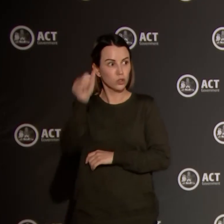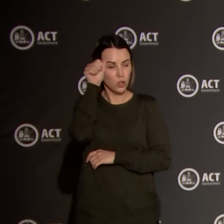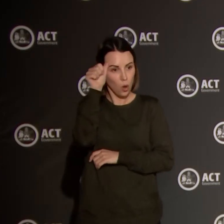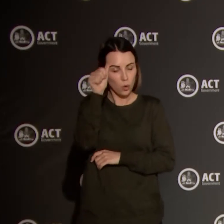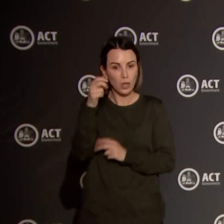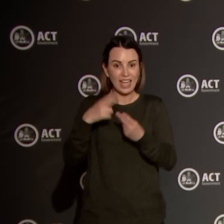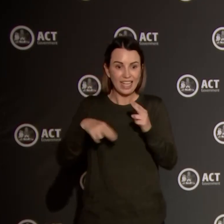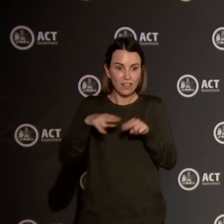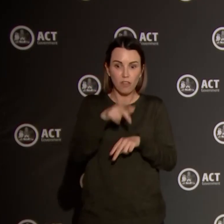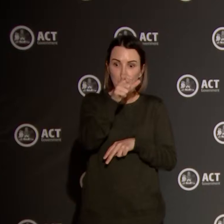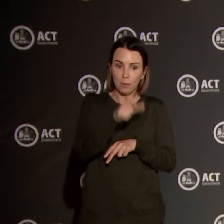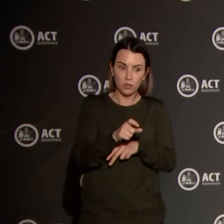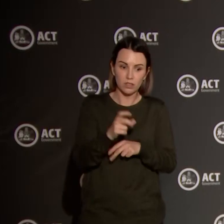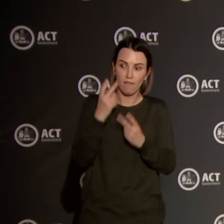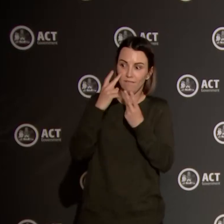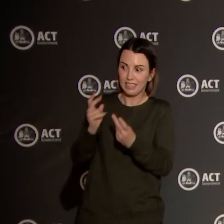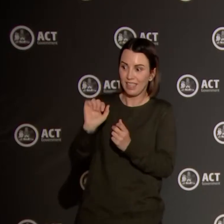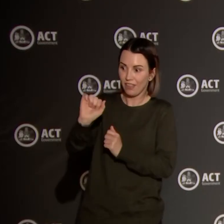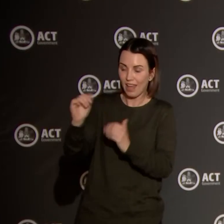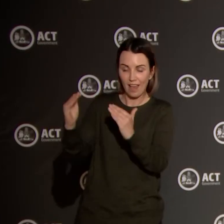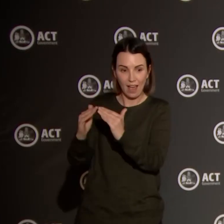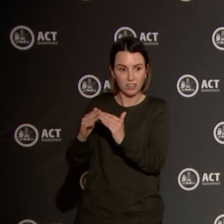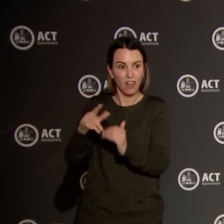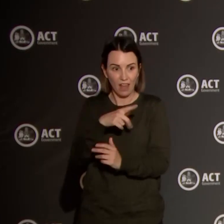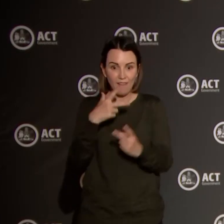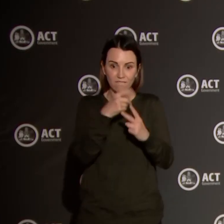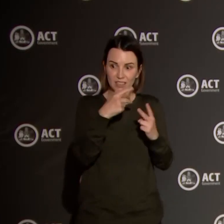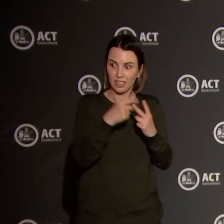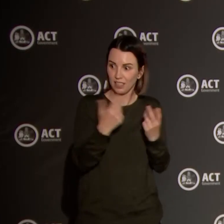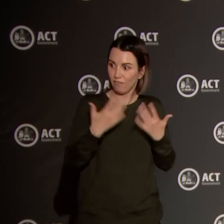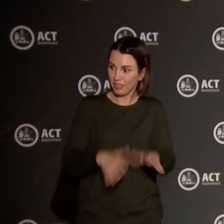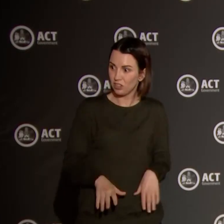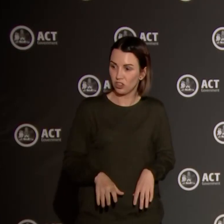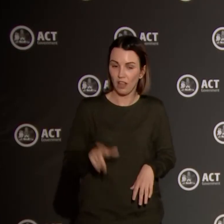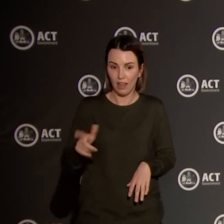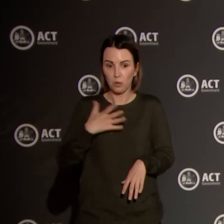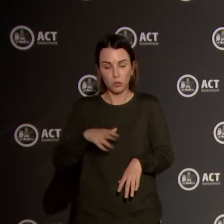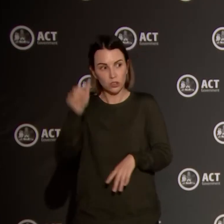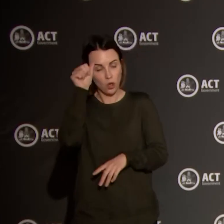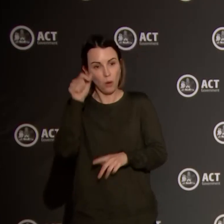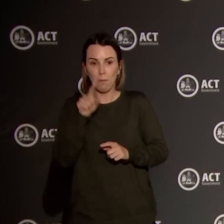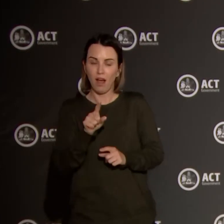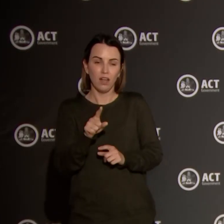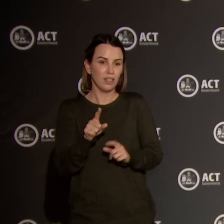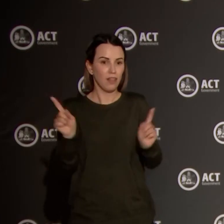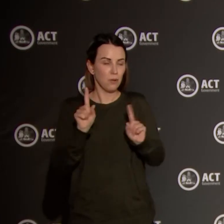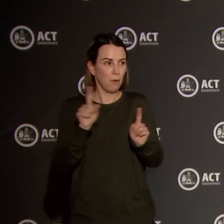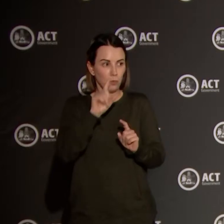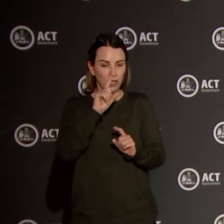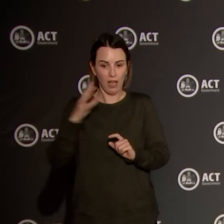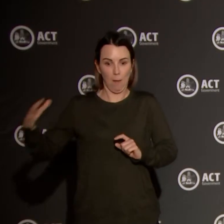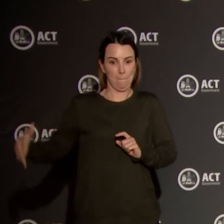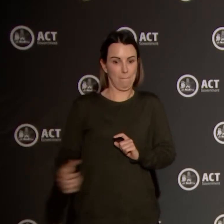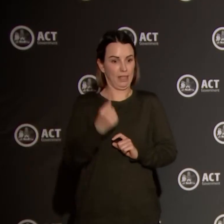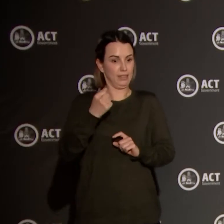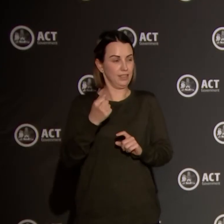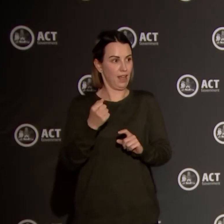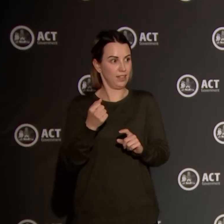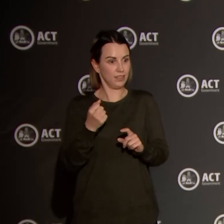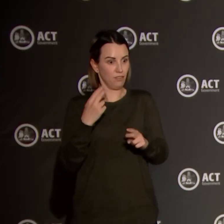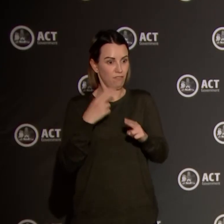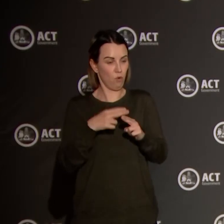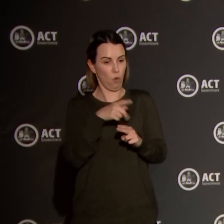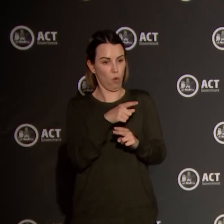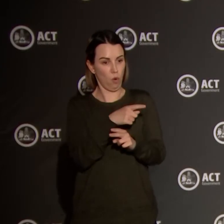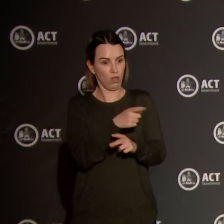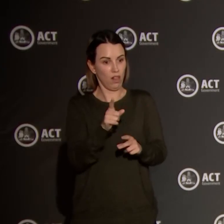coming into their home is vaccinated. But on the other hand, it's very hard for us to put in a mandate that says you are not allowed as an